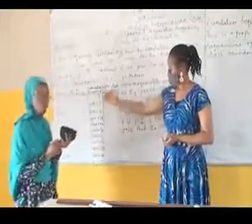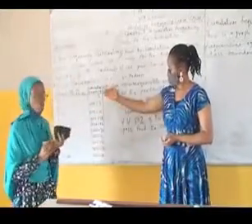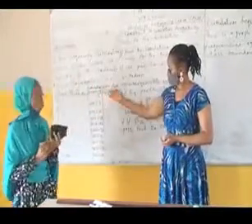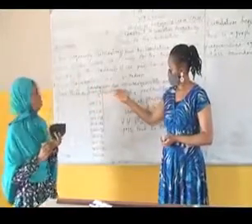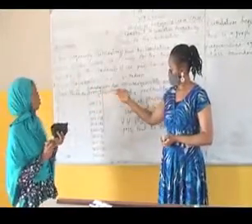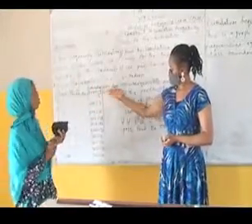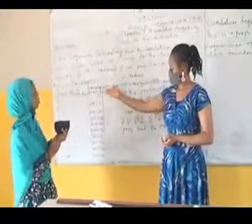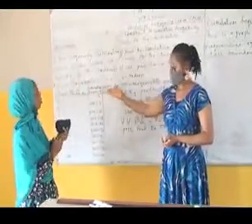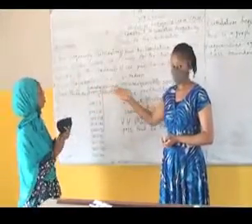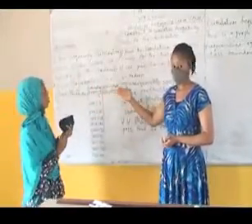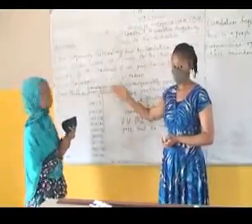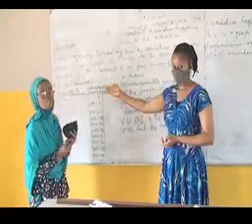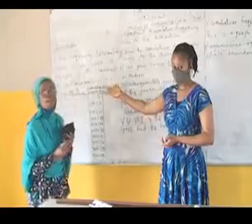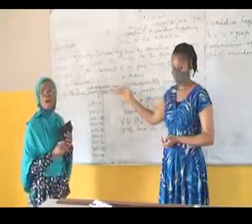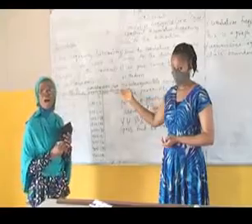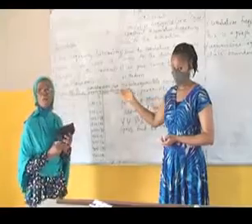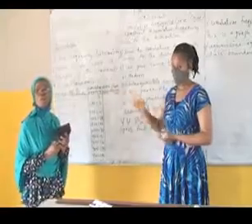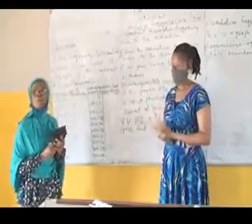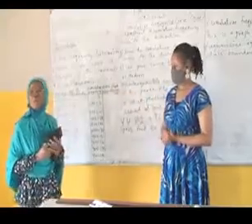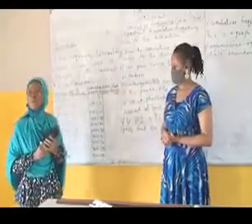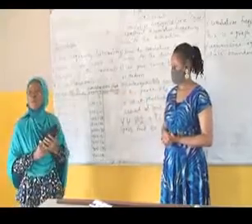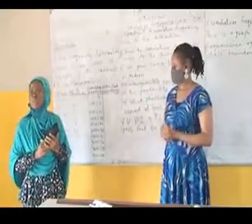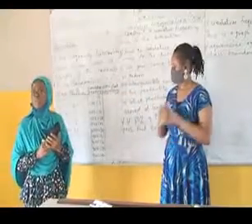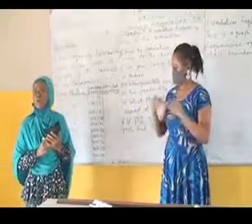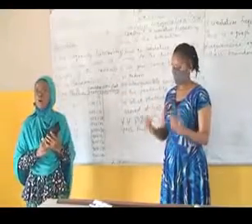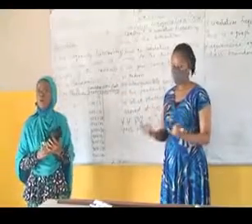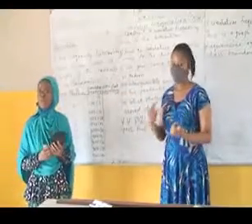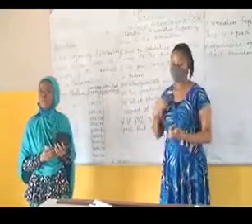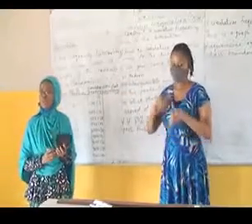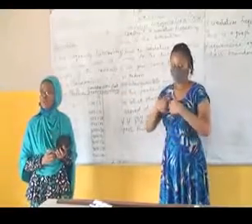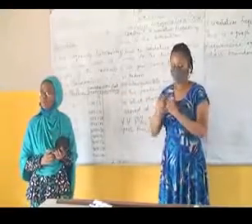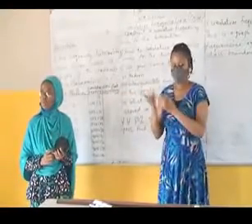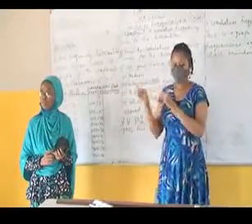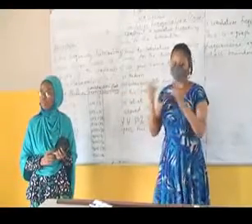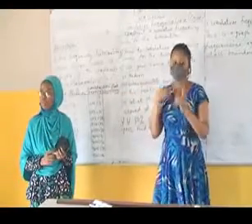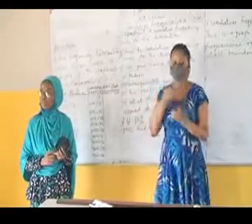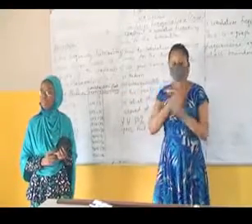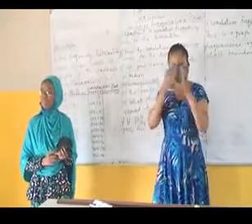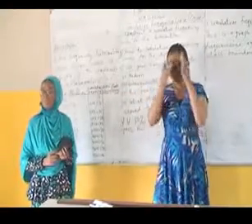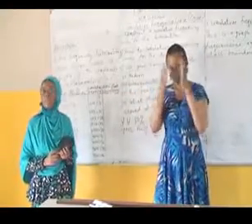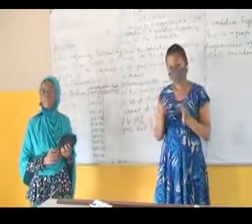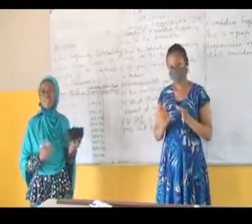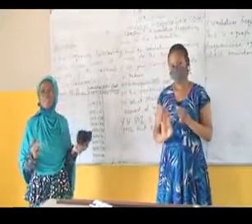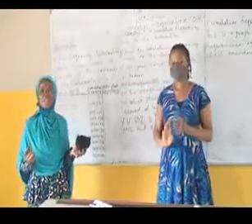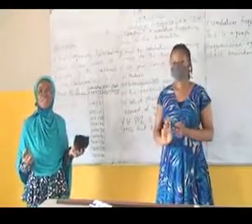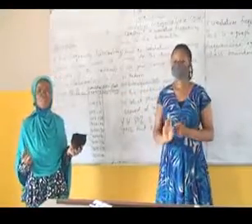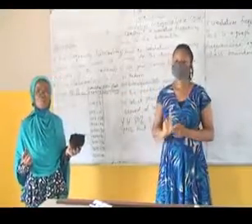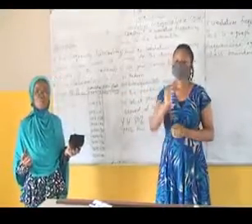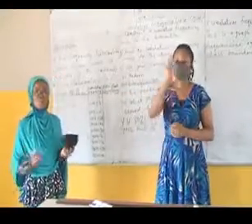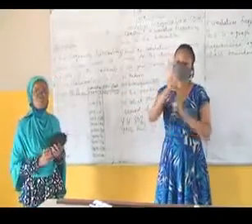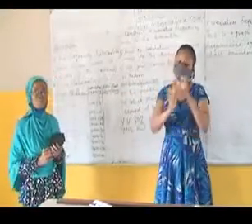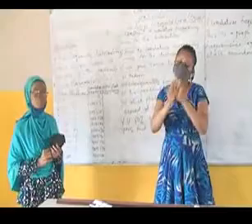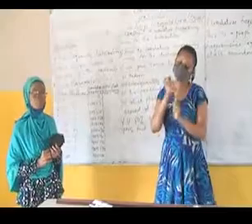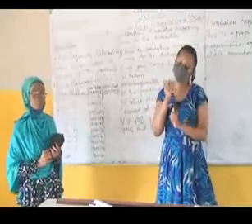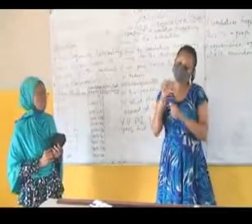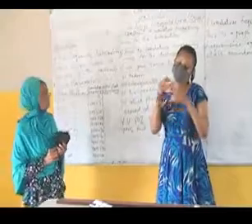Now another question. How do we determine upper class boundary? It is a very simple